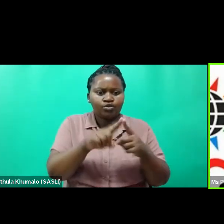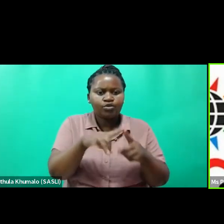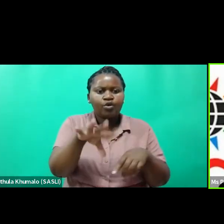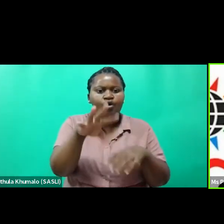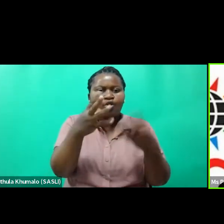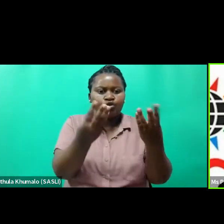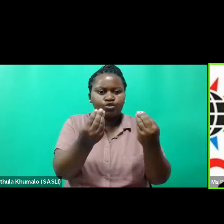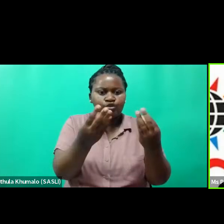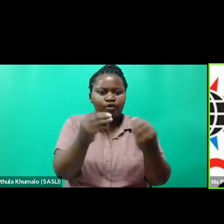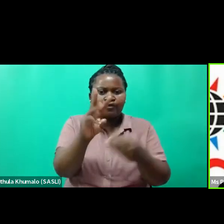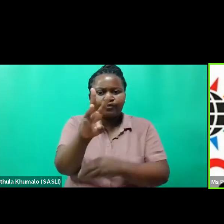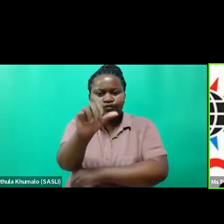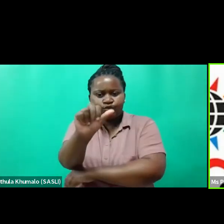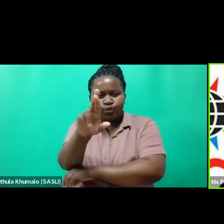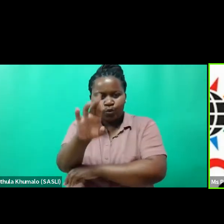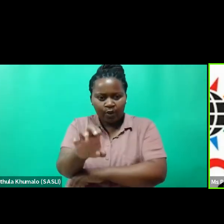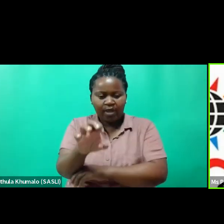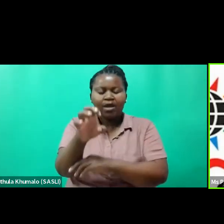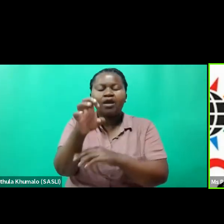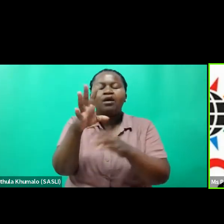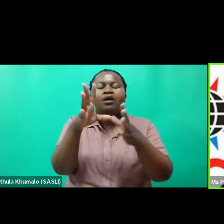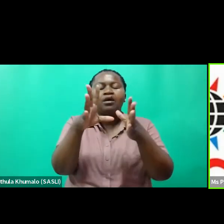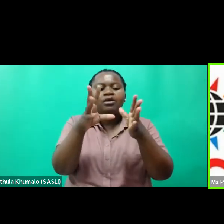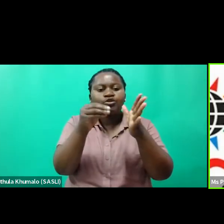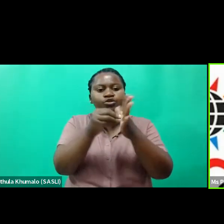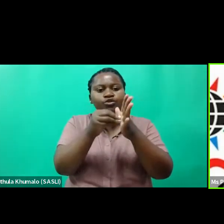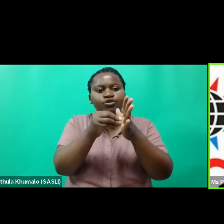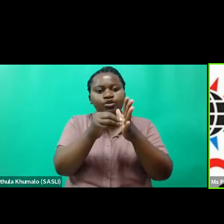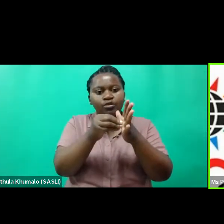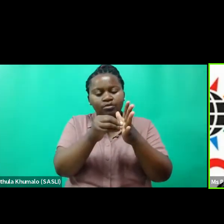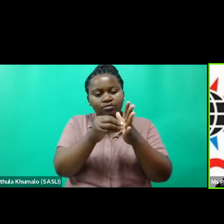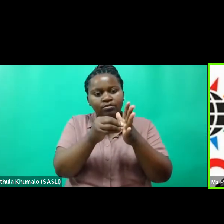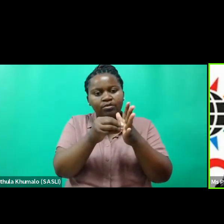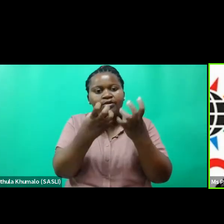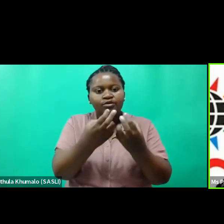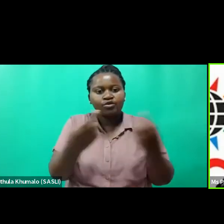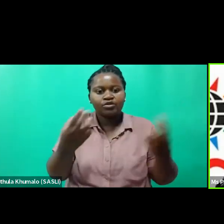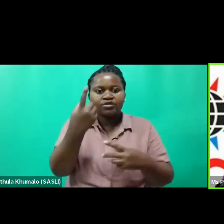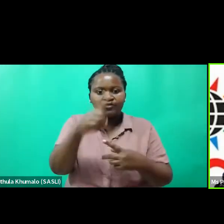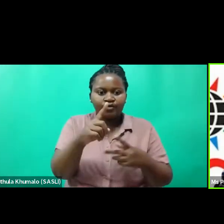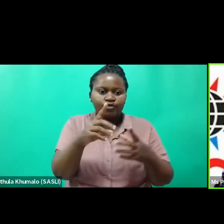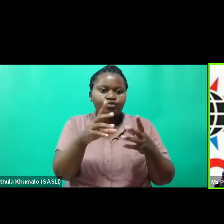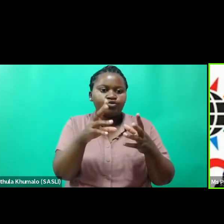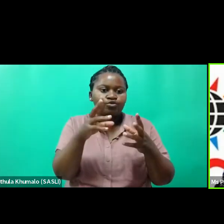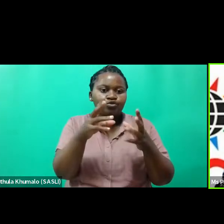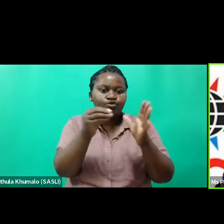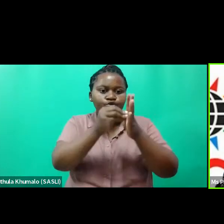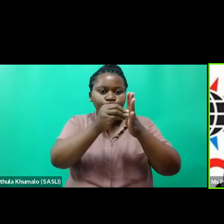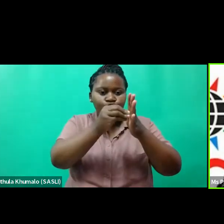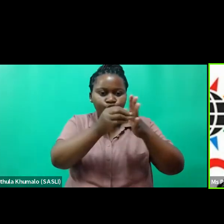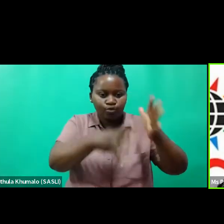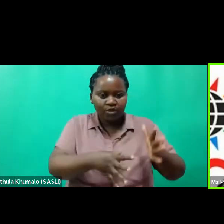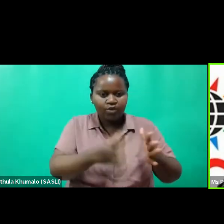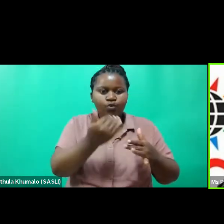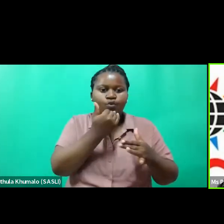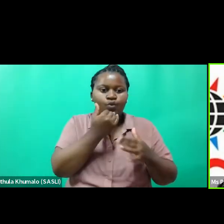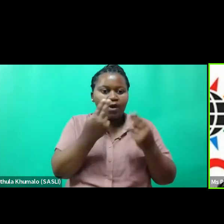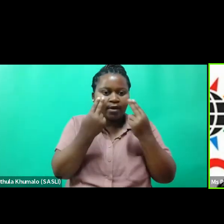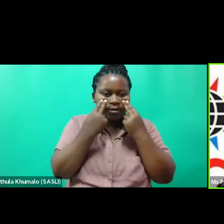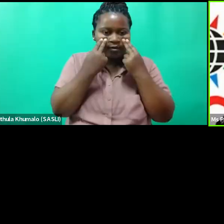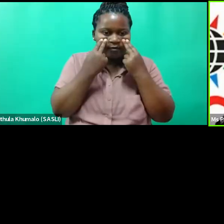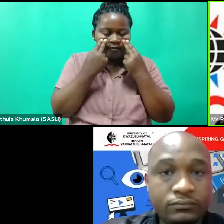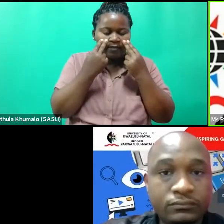who are with disabilities, like those who are visually impaired. So if the college